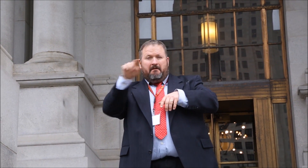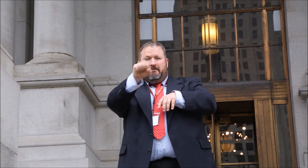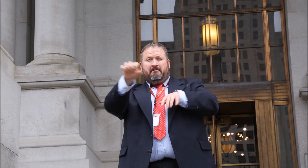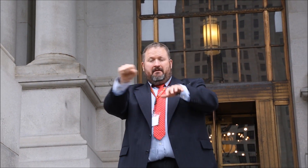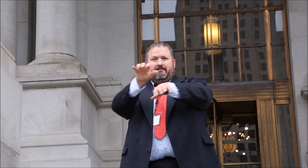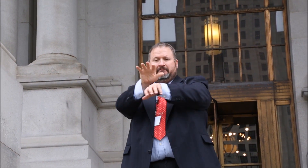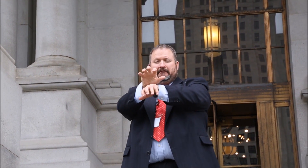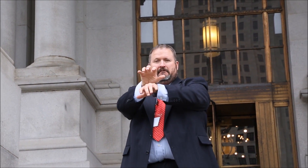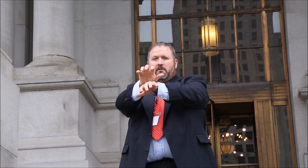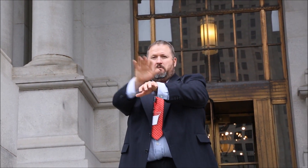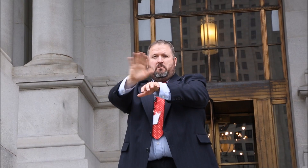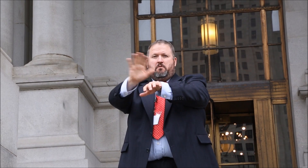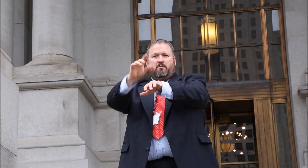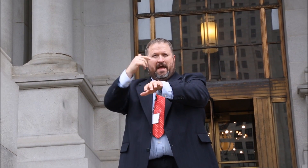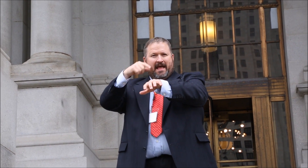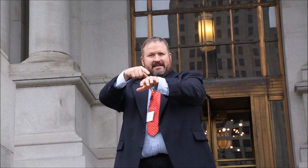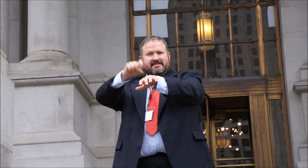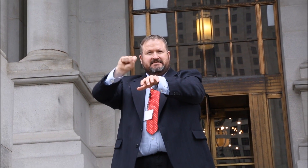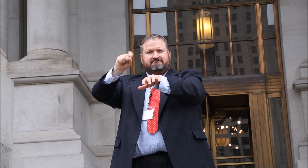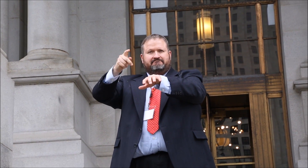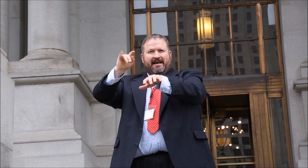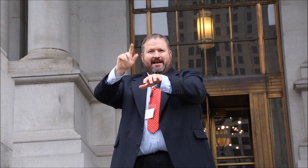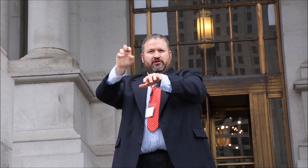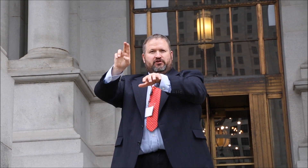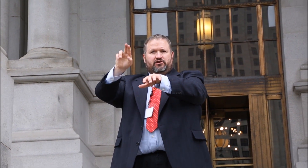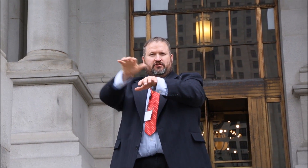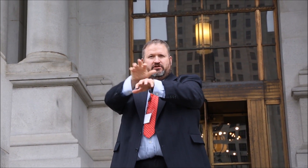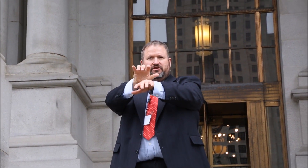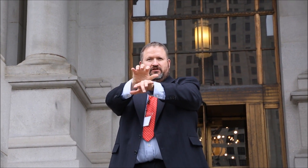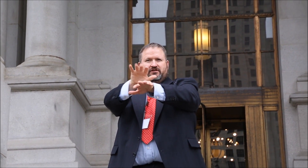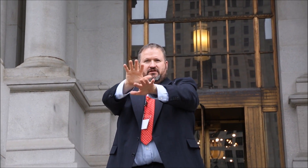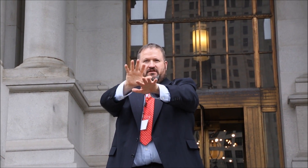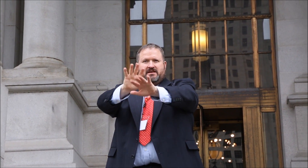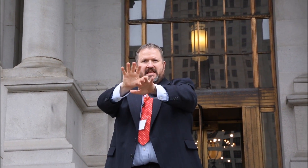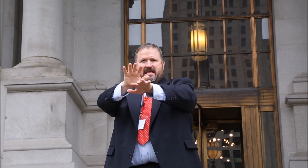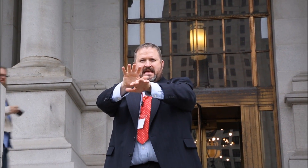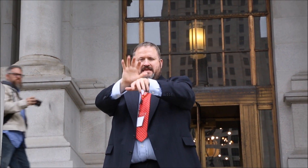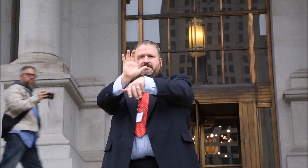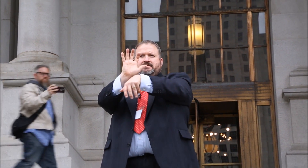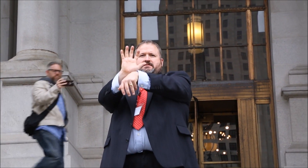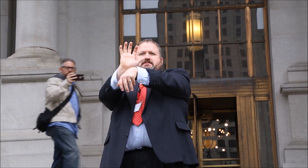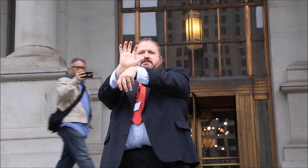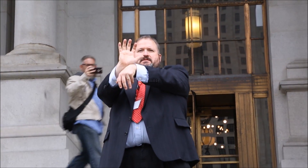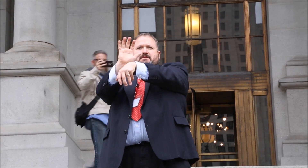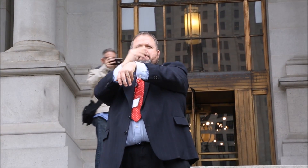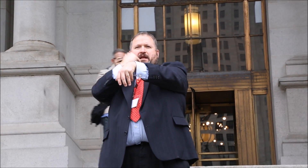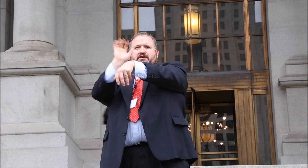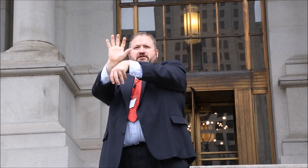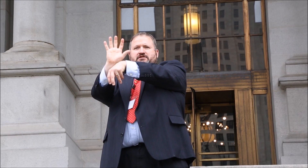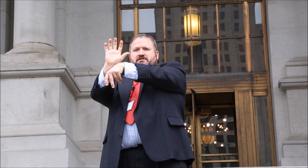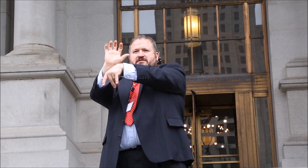be given the opportunity to go to deaf schools to have a choice of going to deaf school if they'd like to.